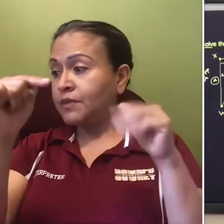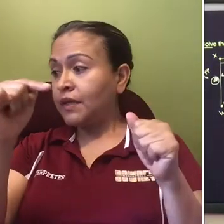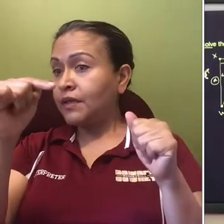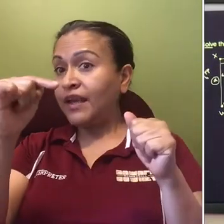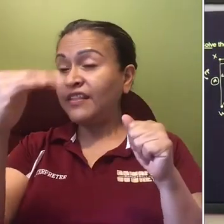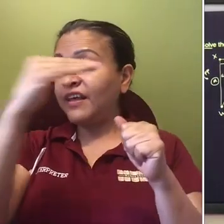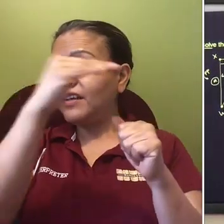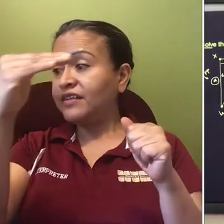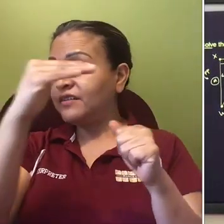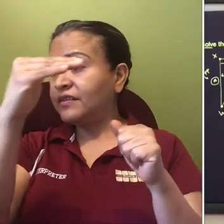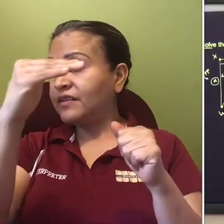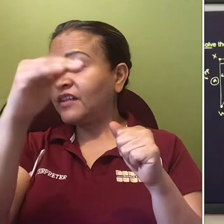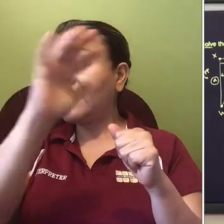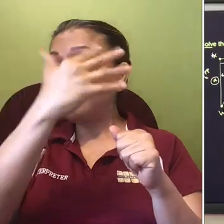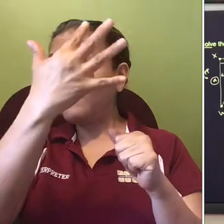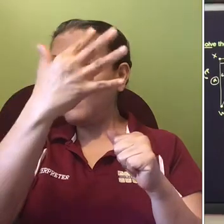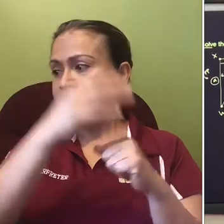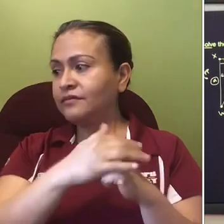SOHCAHTOA.